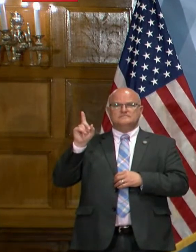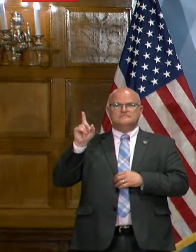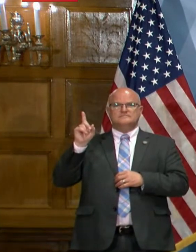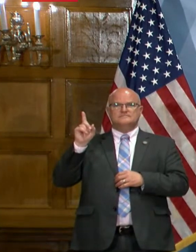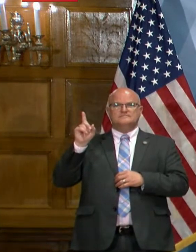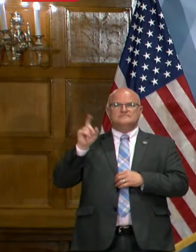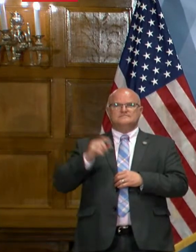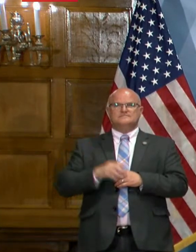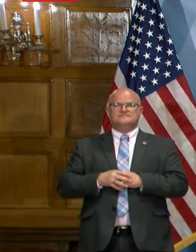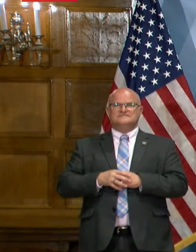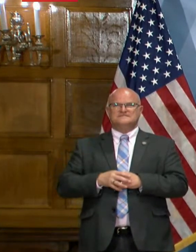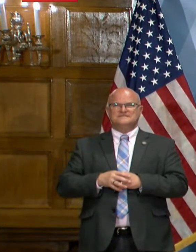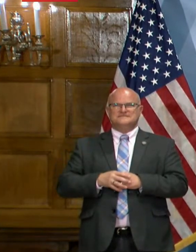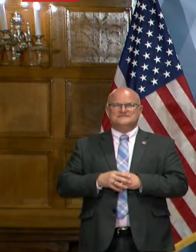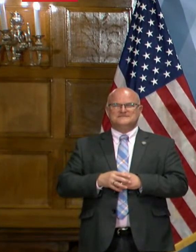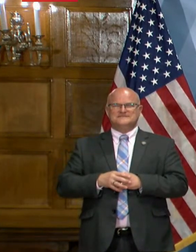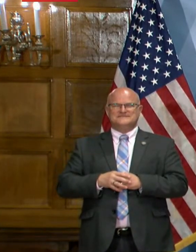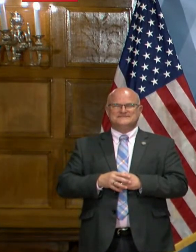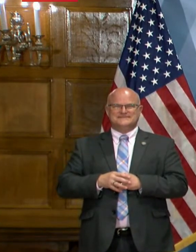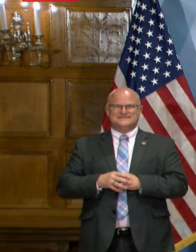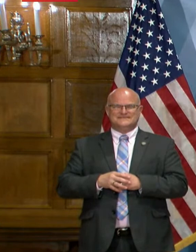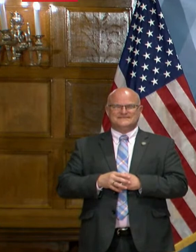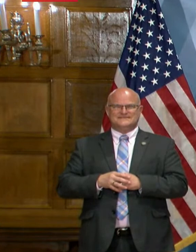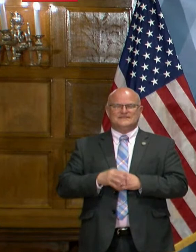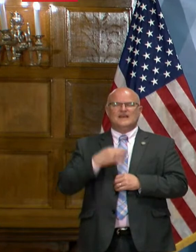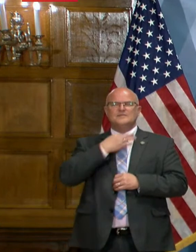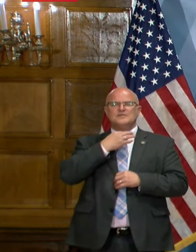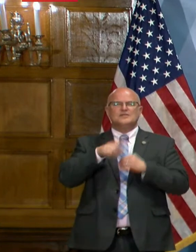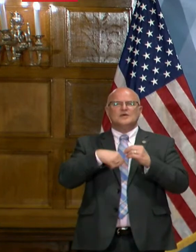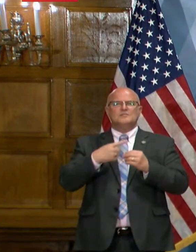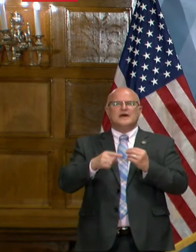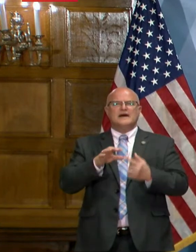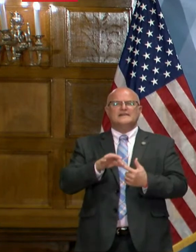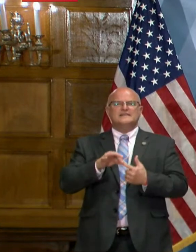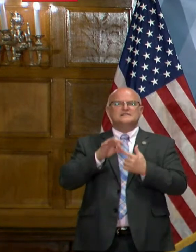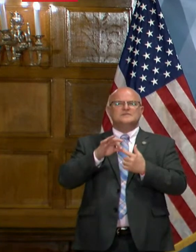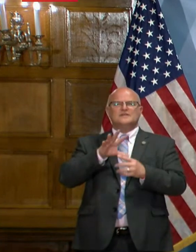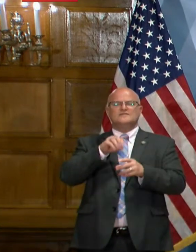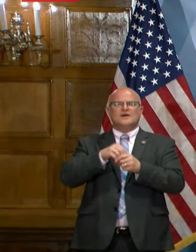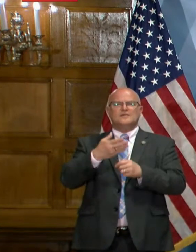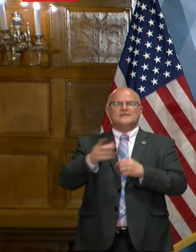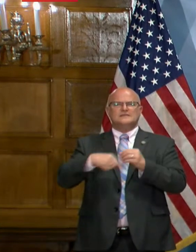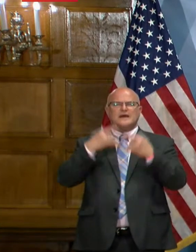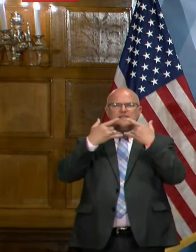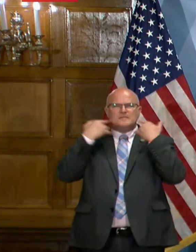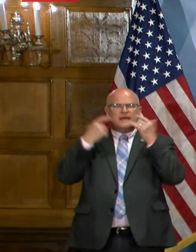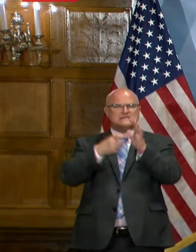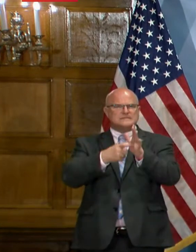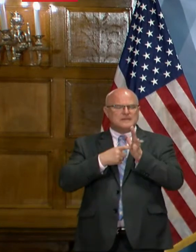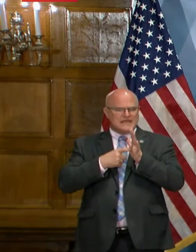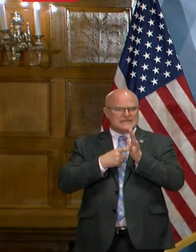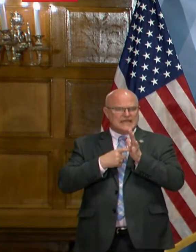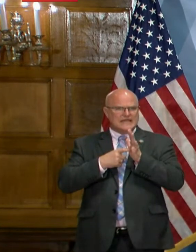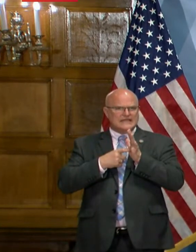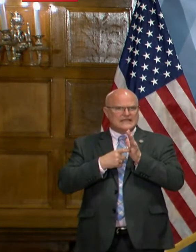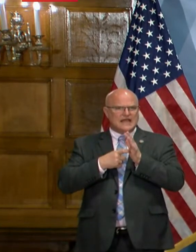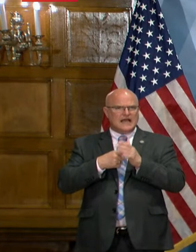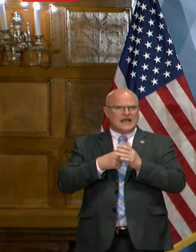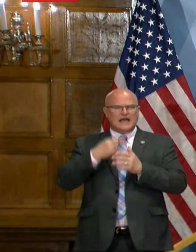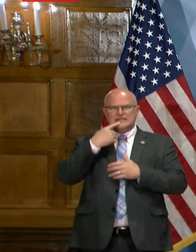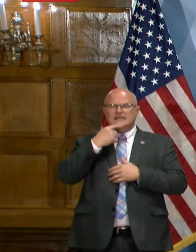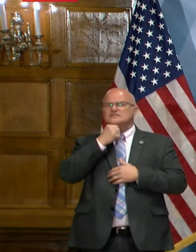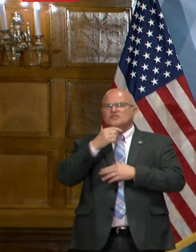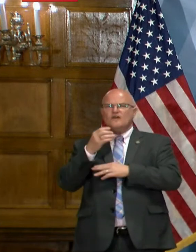Governor, Hi, this yes, is this is Samantha with Christina Hogan. KWA. I'm curious about this. I just want to follow up on something you said about the mask mandate. I know you say you